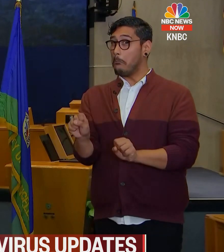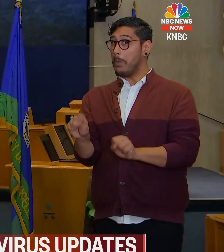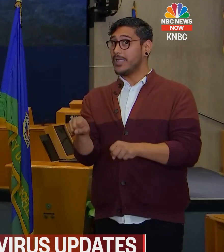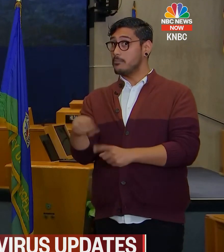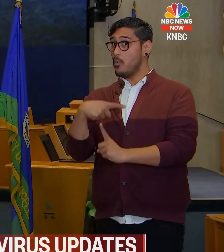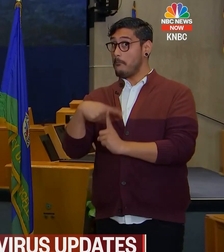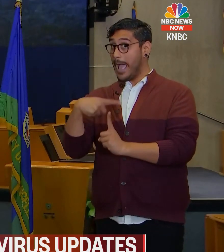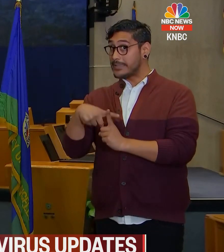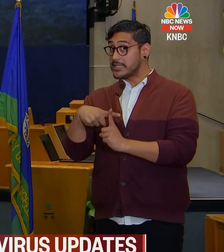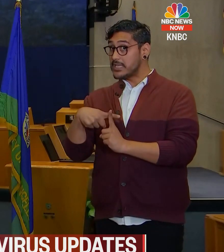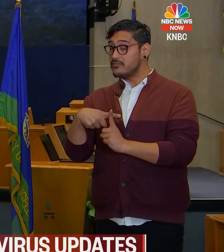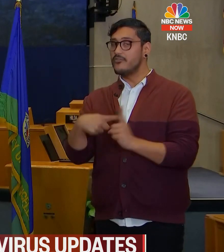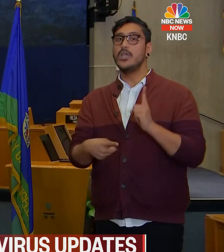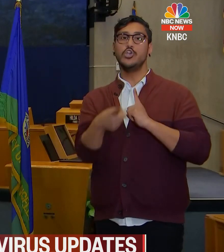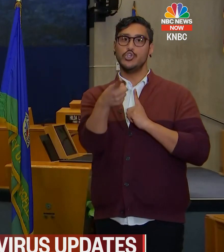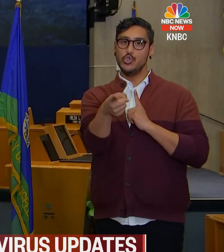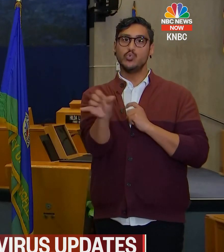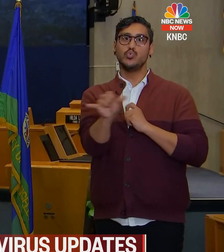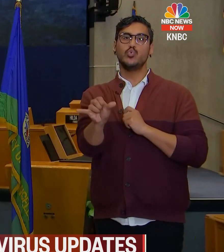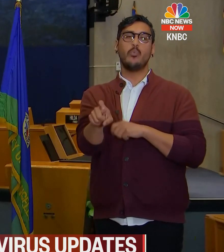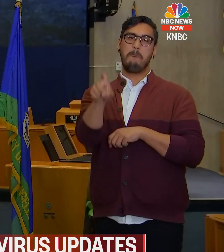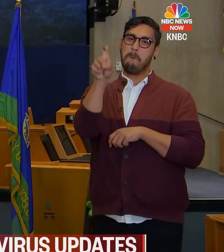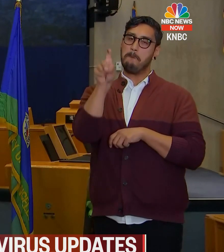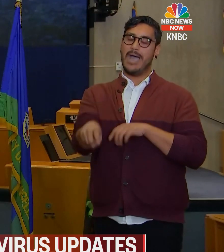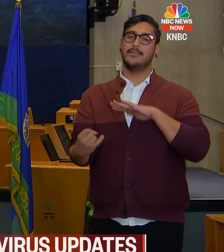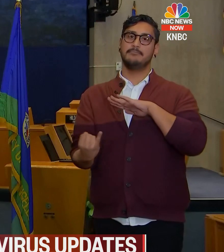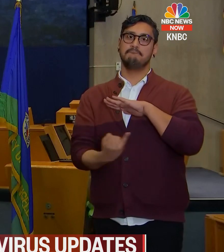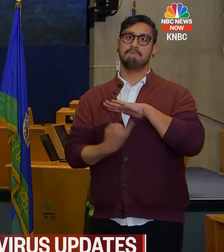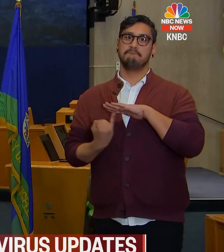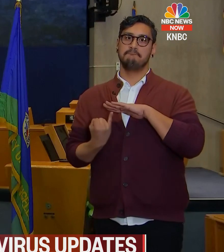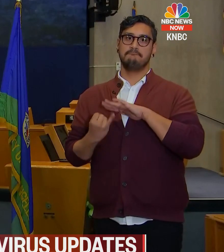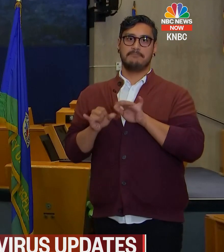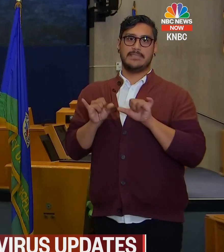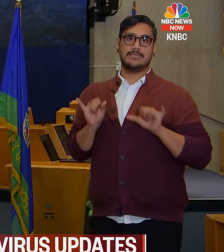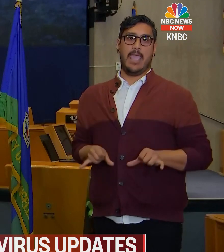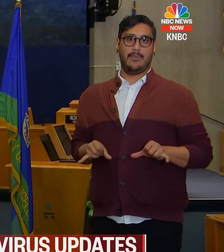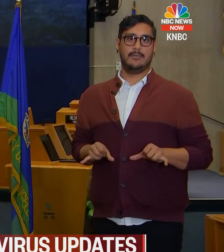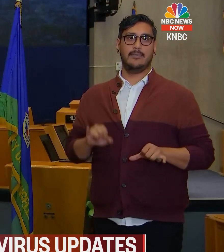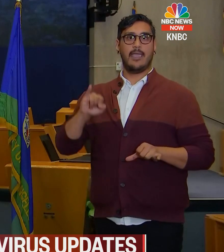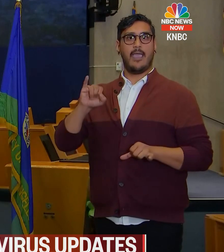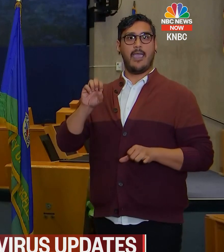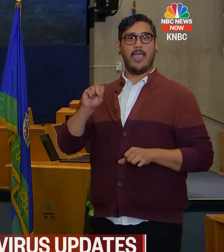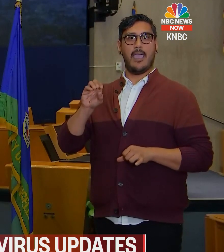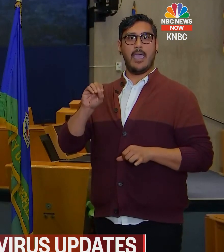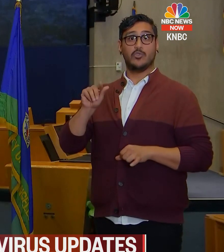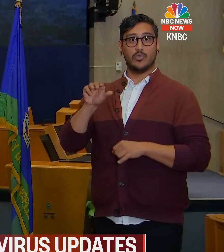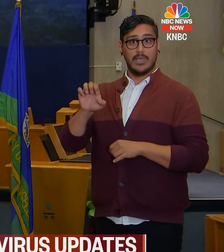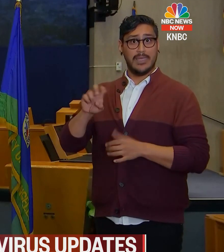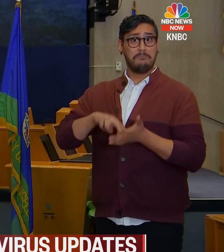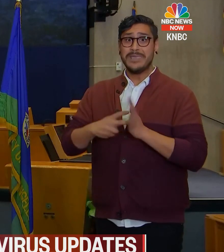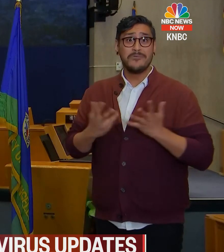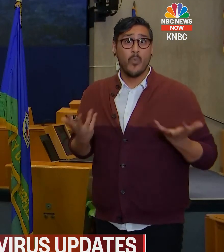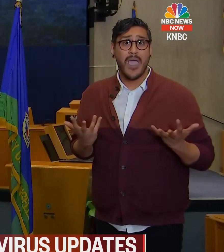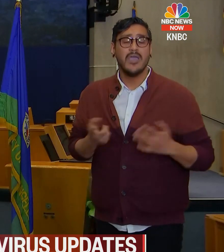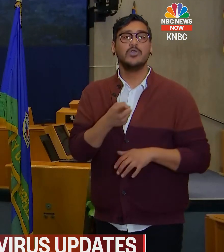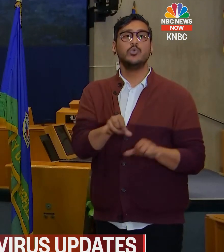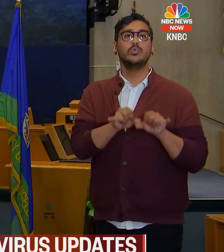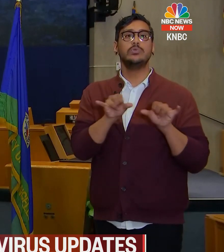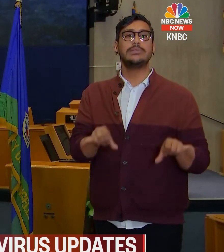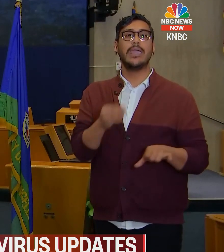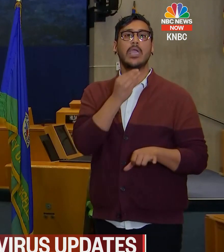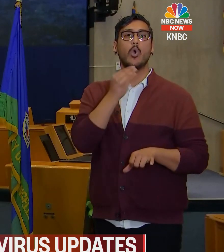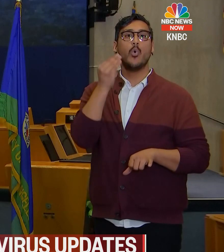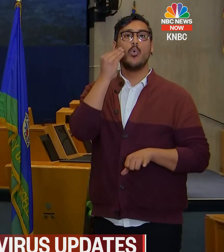COVID-19, you too must isolate yourself. And this is what that means. You need to stay home for at least